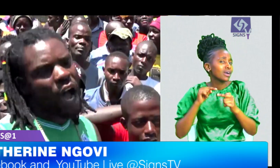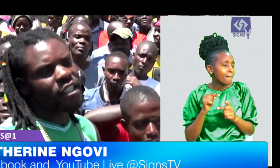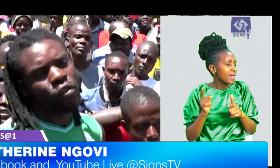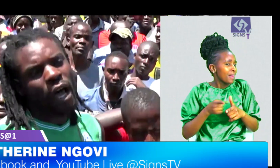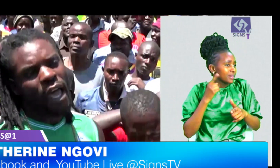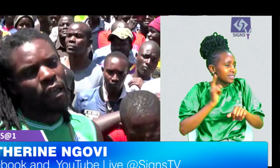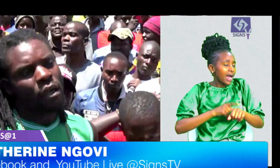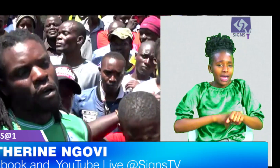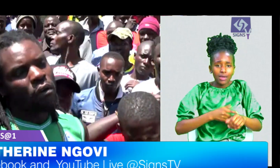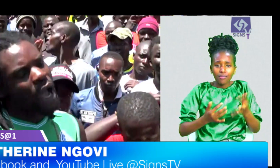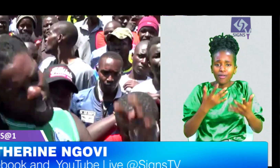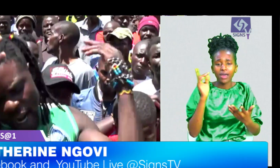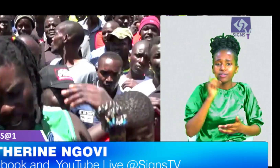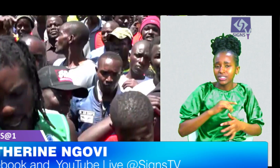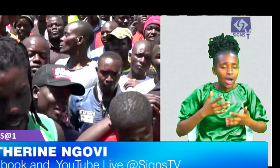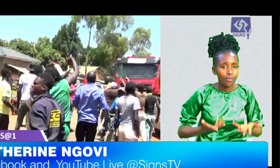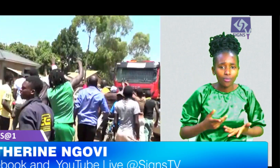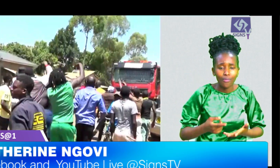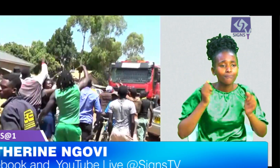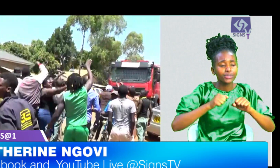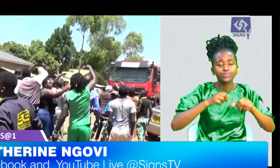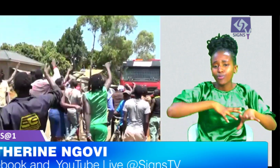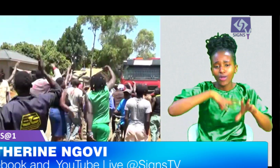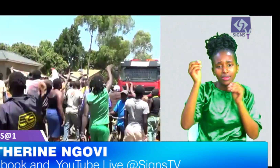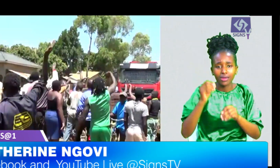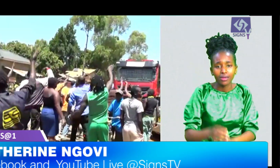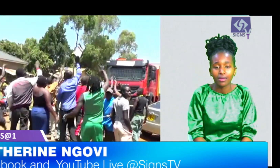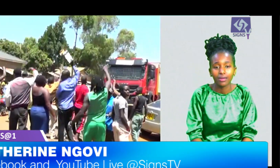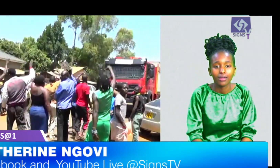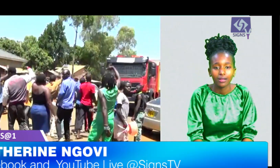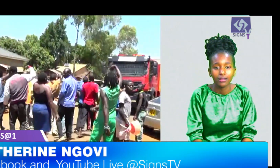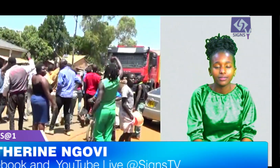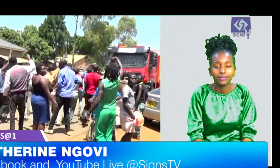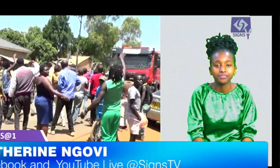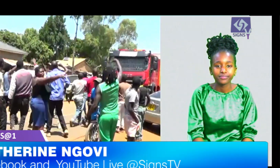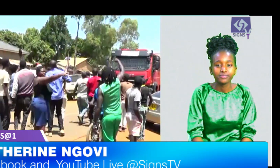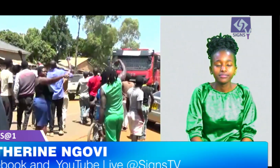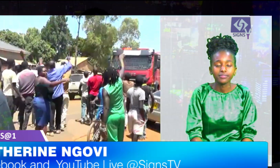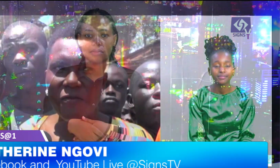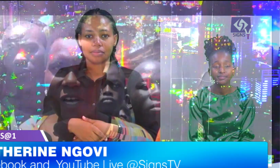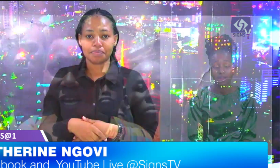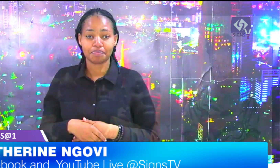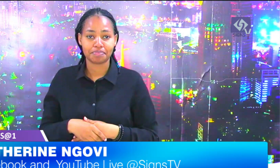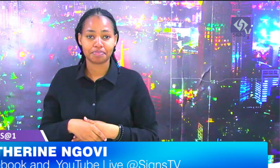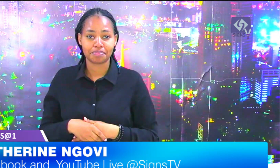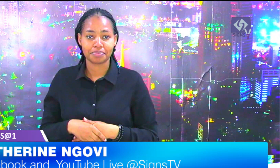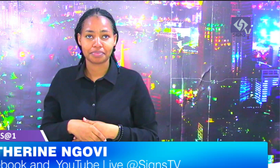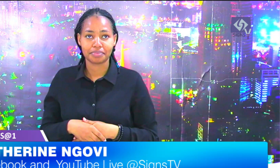Defending champions Cameroon were defeated 3-1 by Kenya in Yaoundé on